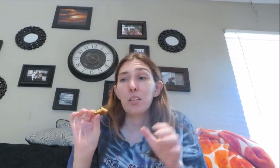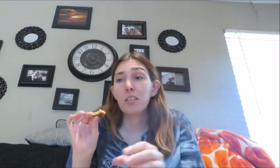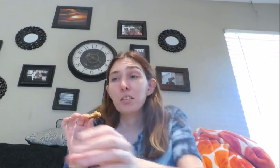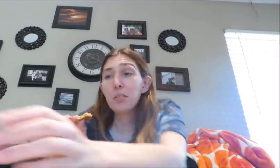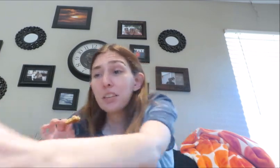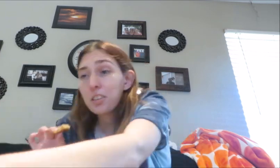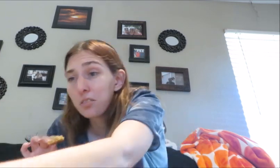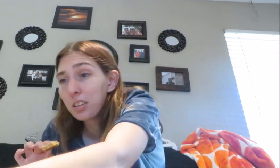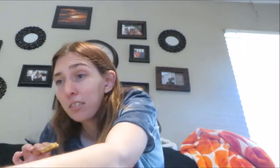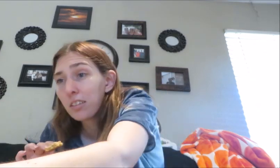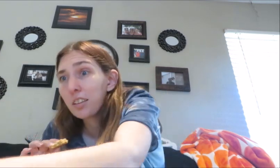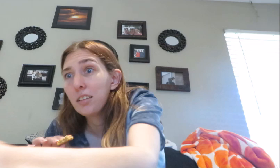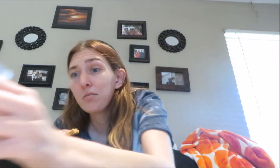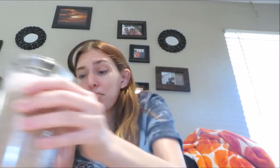honest. But that's actually really, really good.